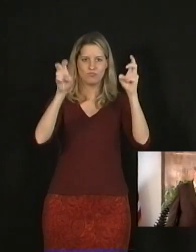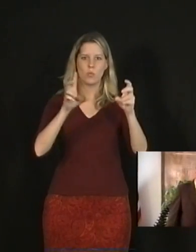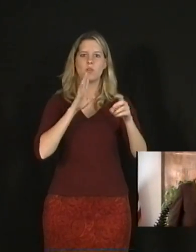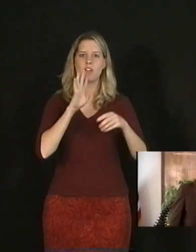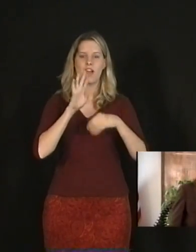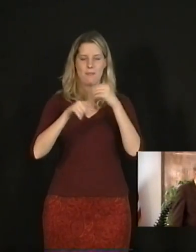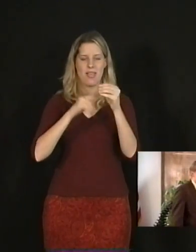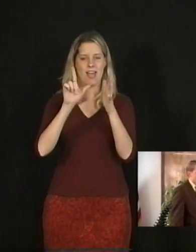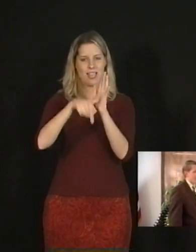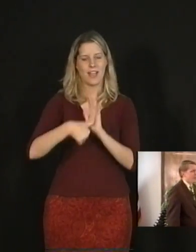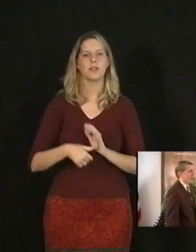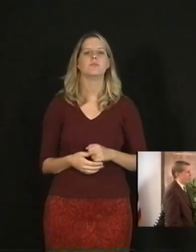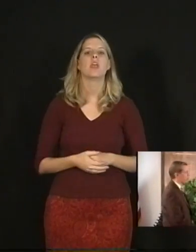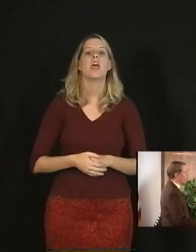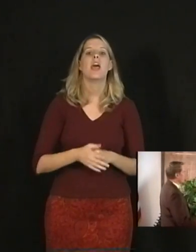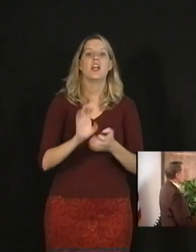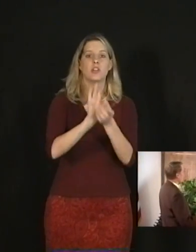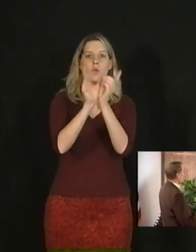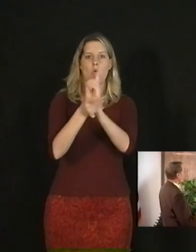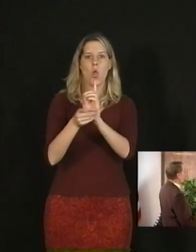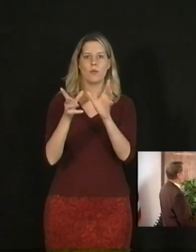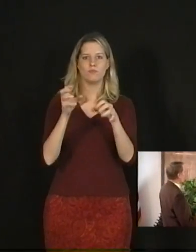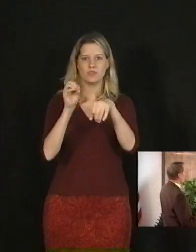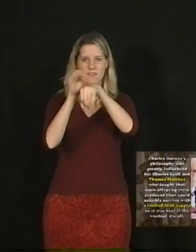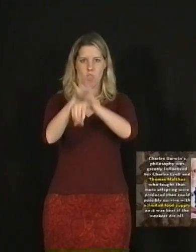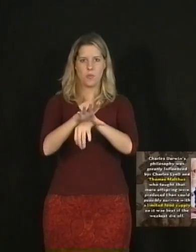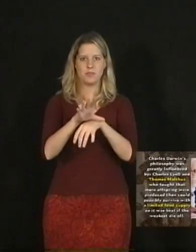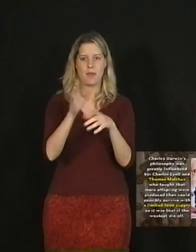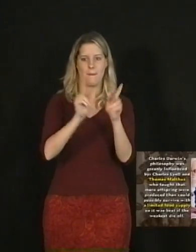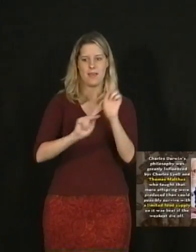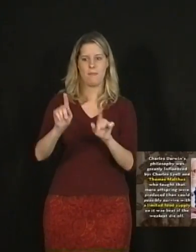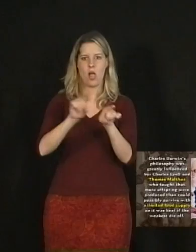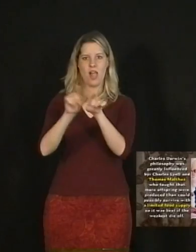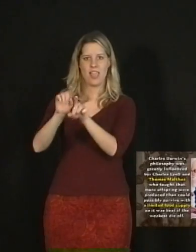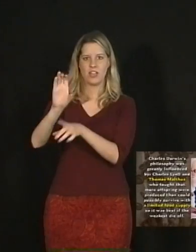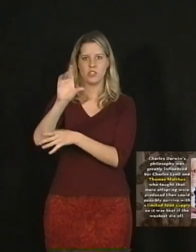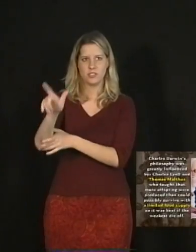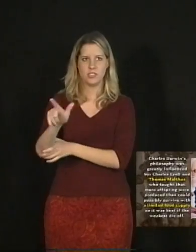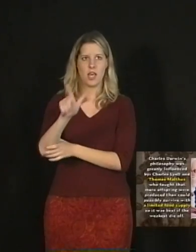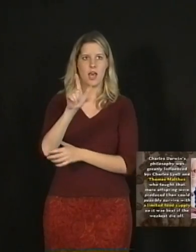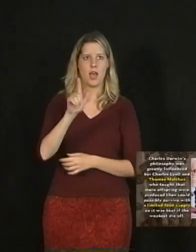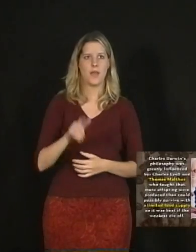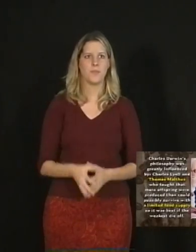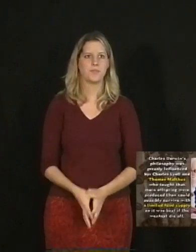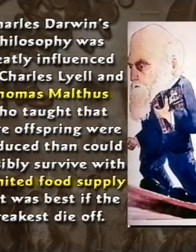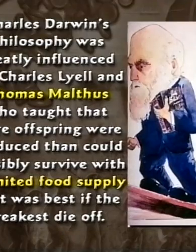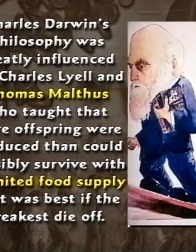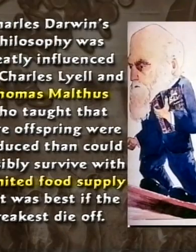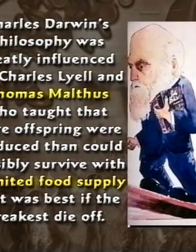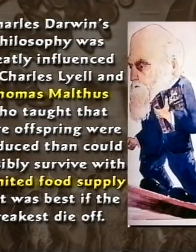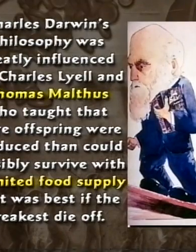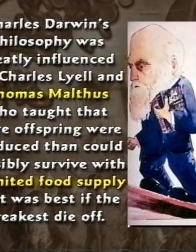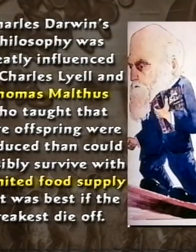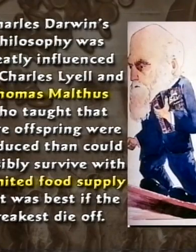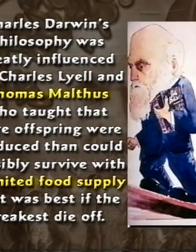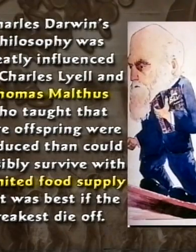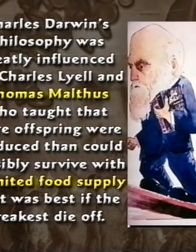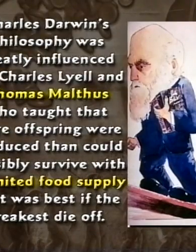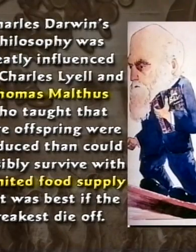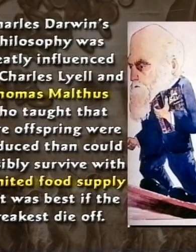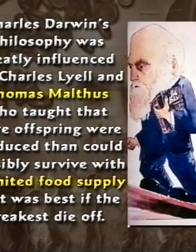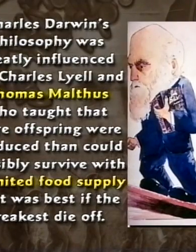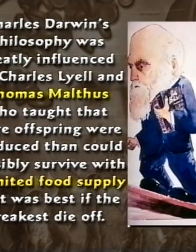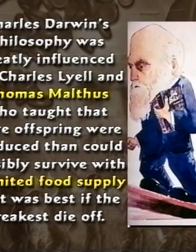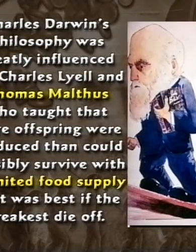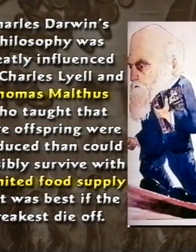later, the real title to the book. Darwin's philosophy was strongly influenced by people like Charles Lyell, people like Thomas Malthus. Malthus had written a book that said, there